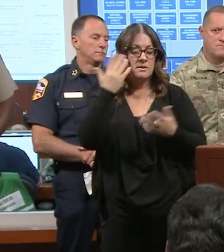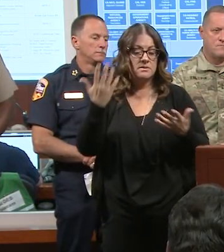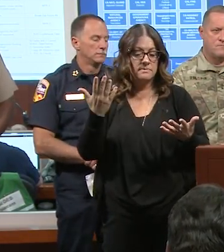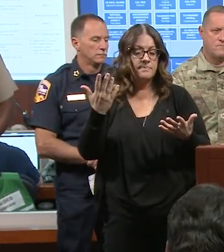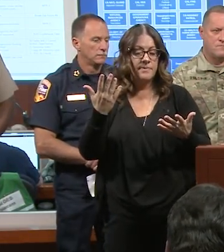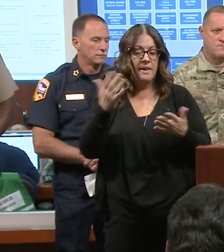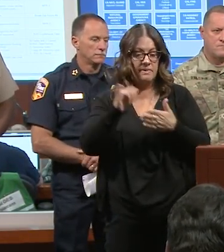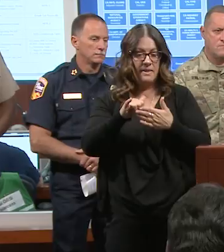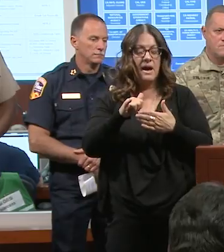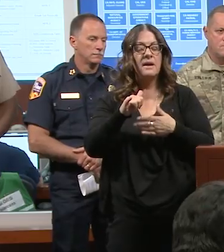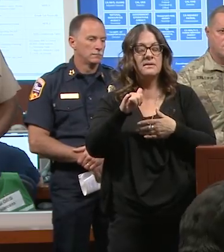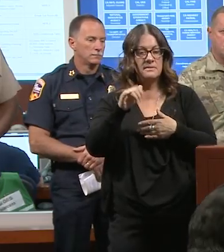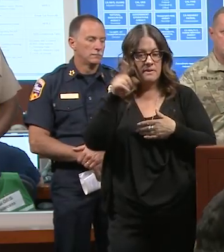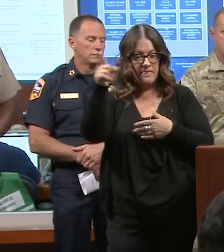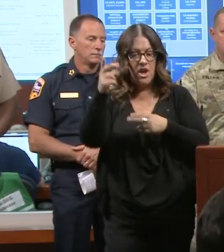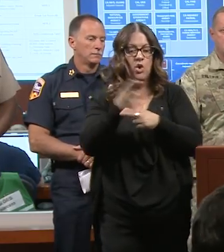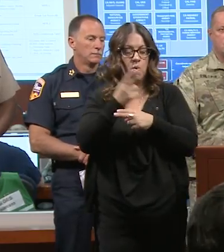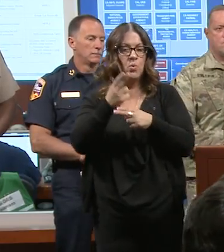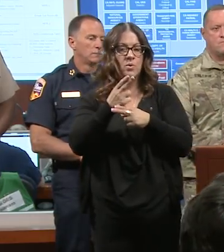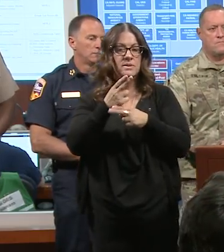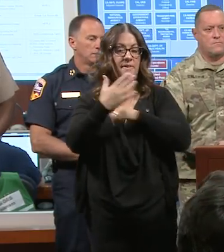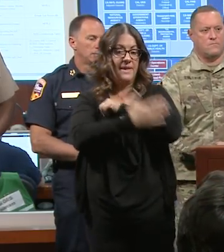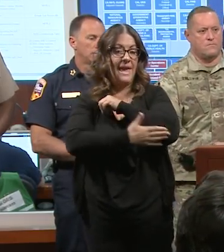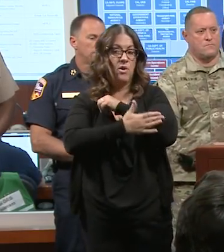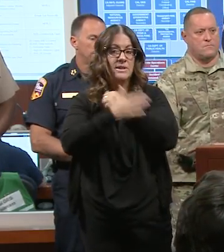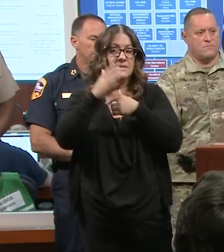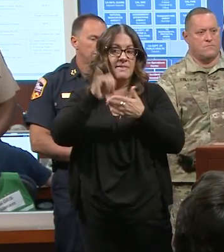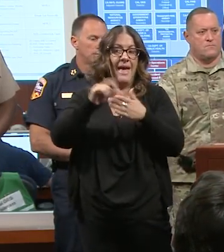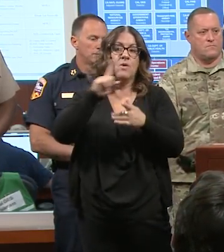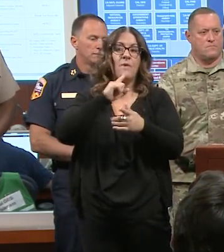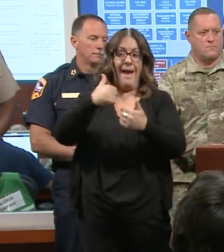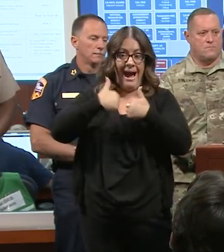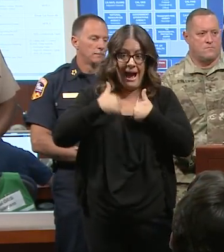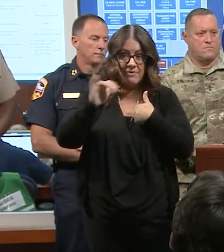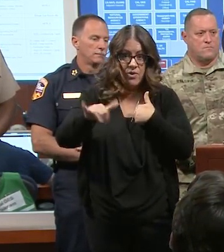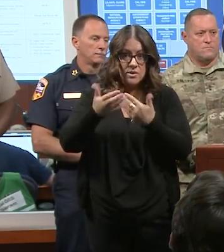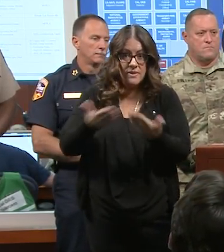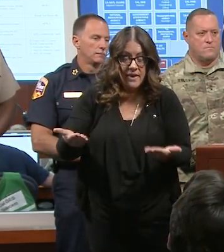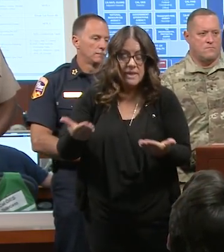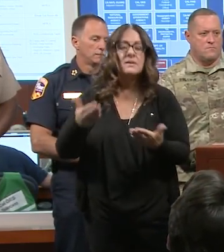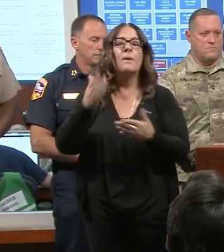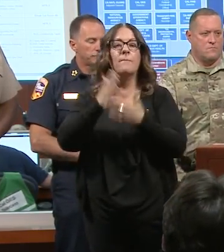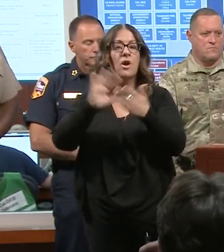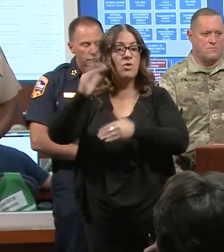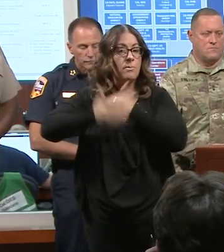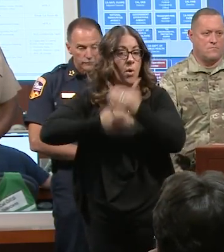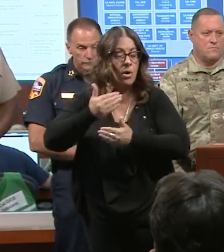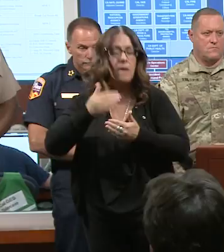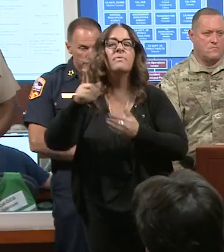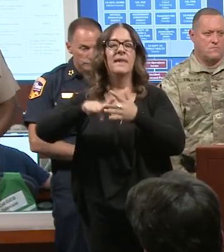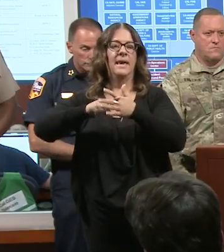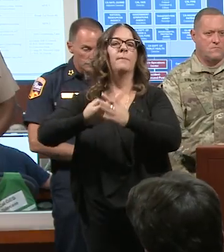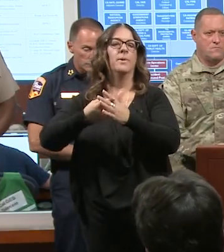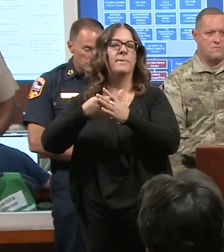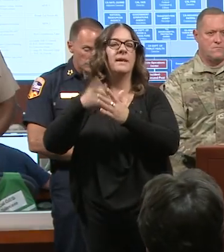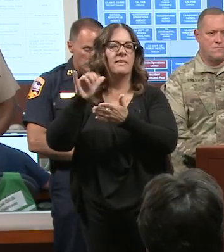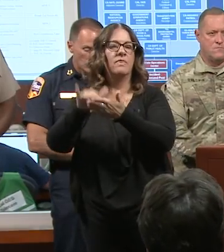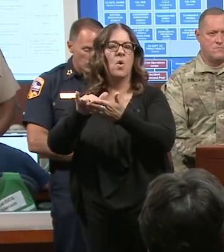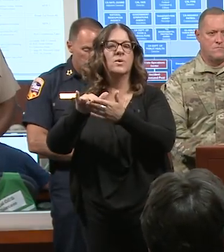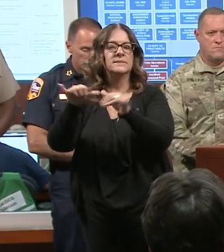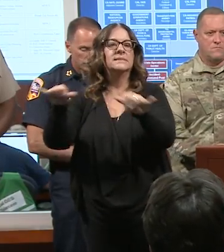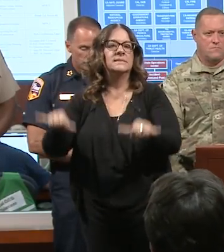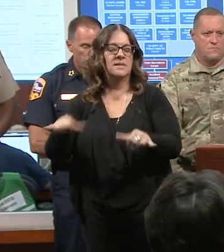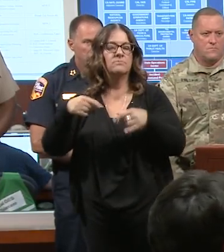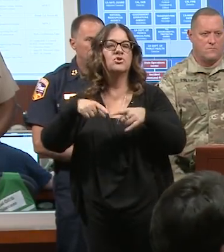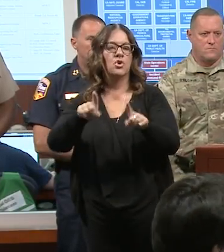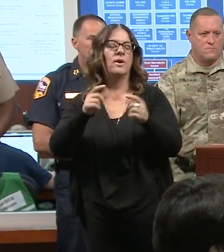they were used by the counties where they could be used, and as a part of their protocol, they were implemented in this particular